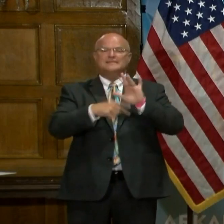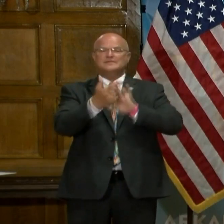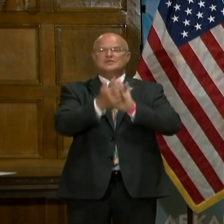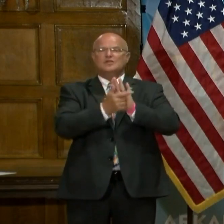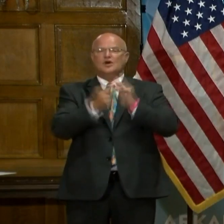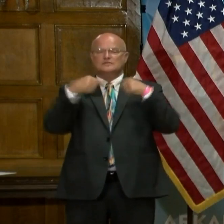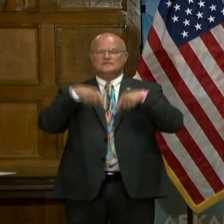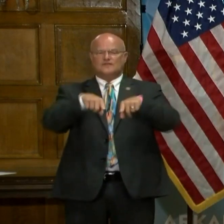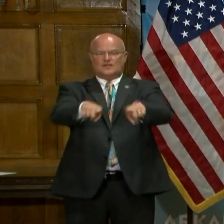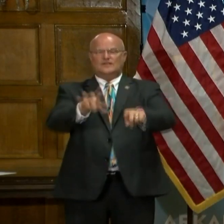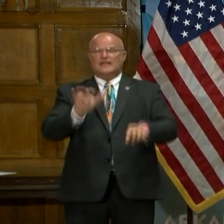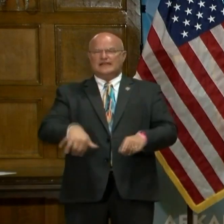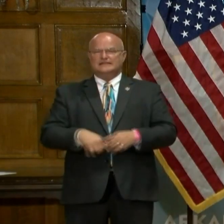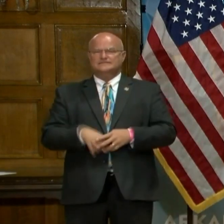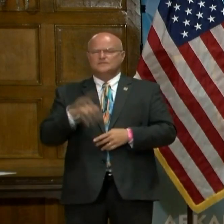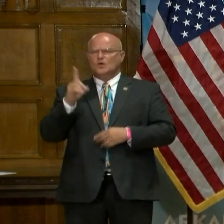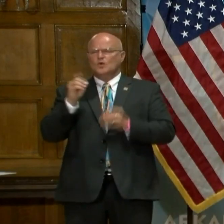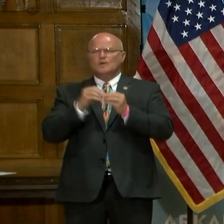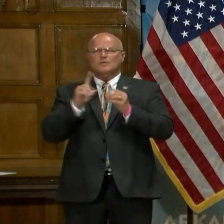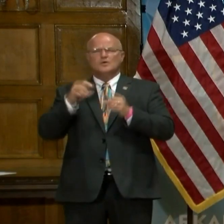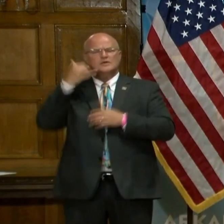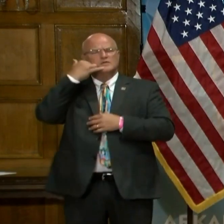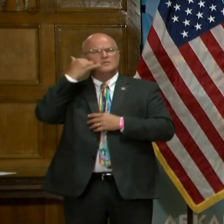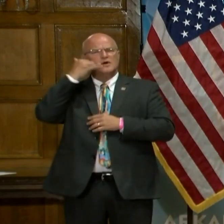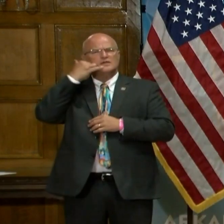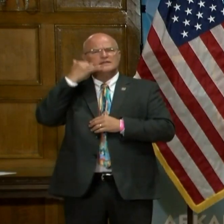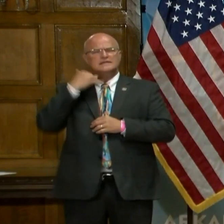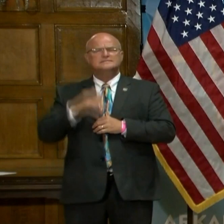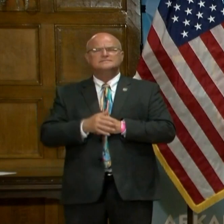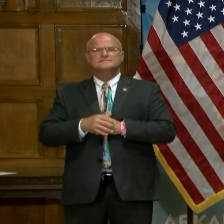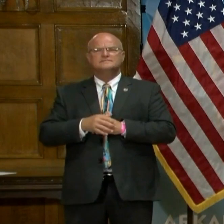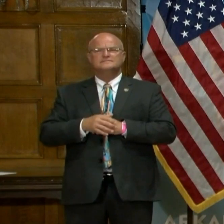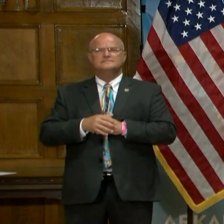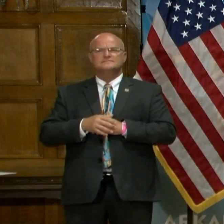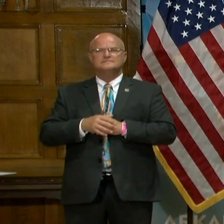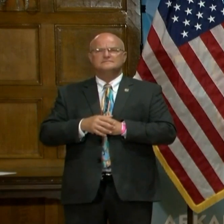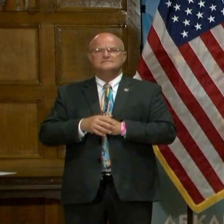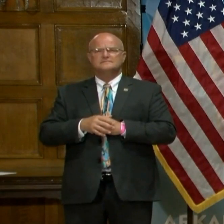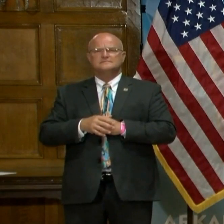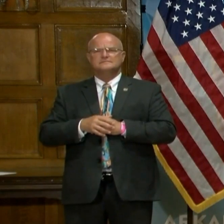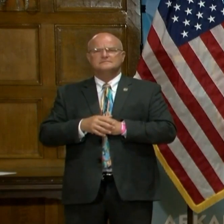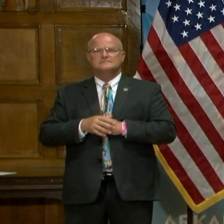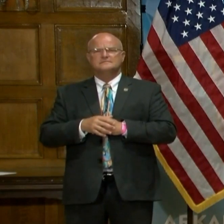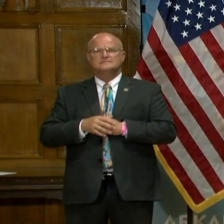consistent with that. One more question remotely. Yes. Governor,